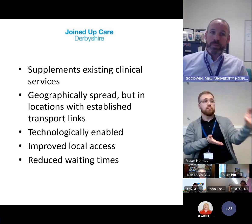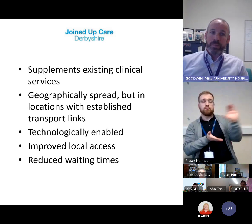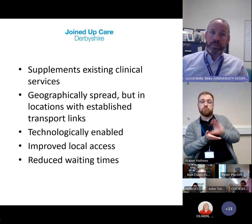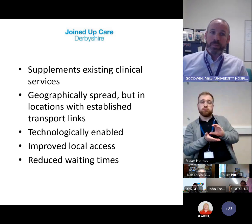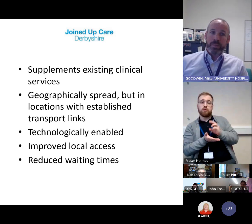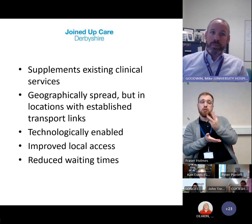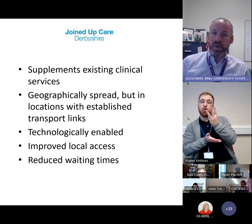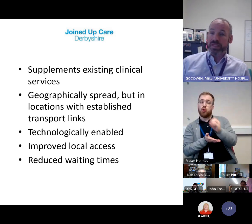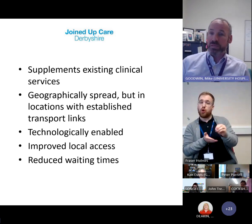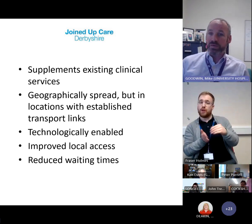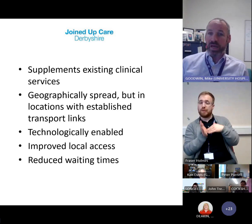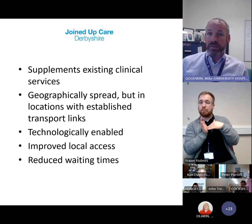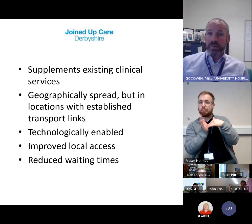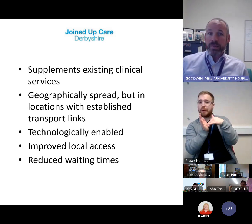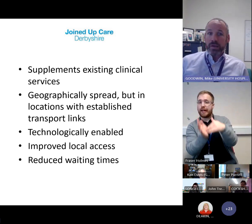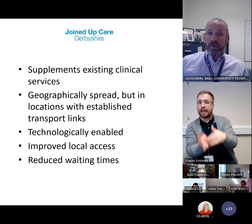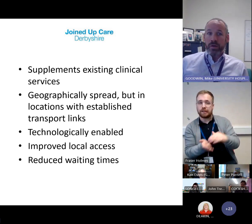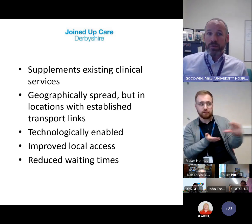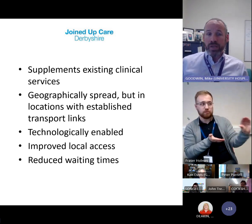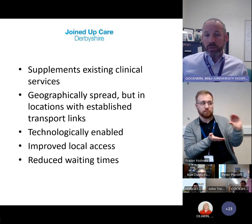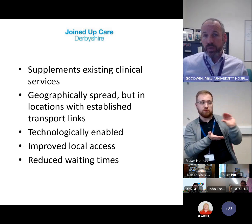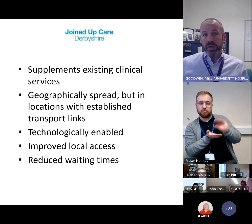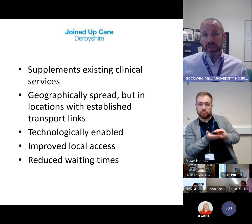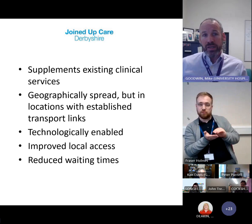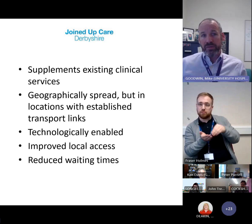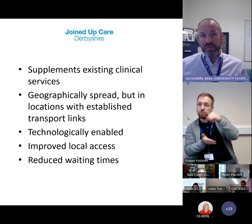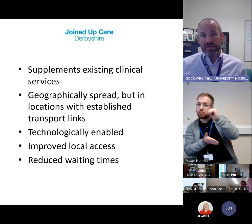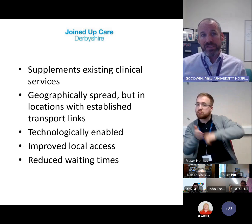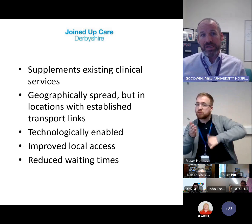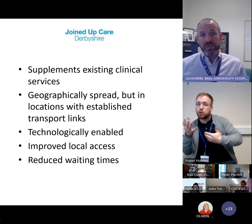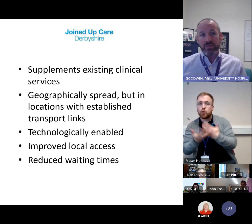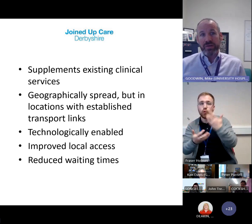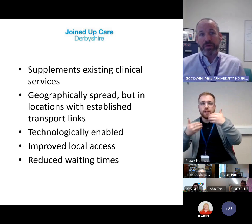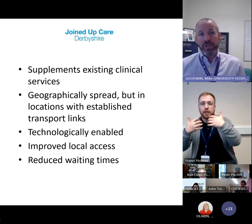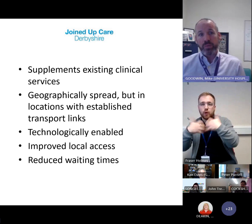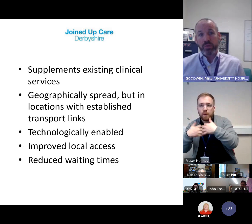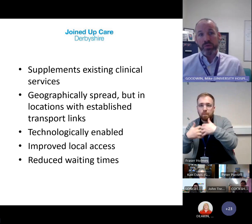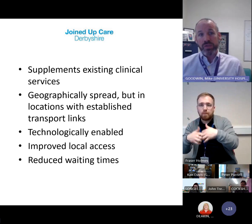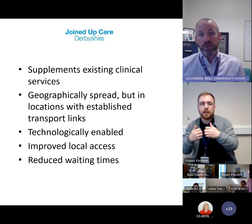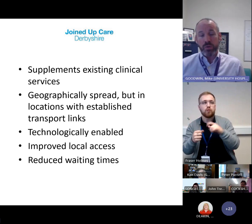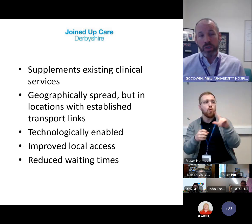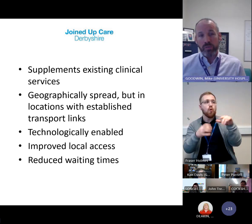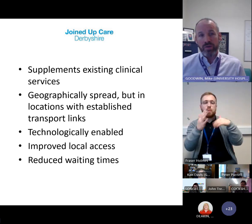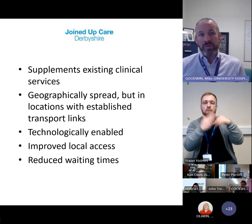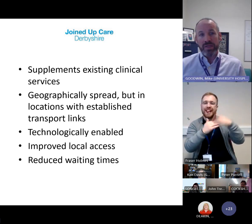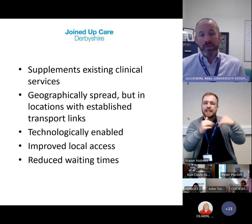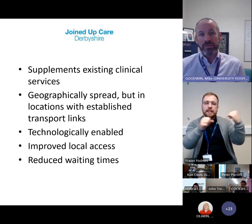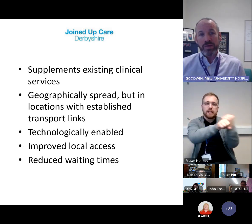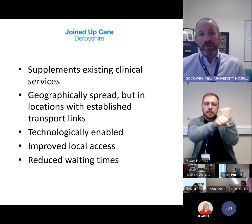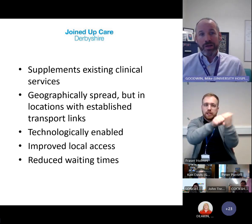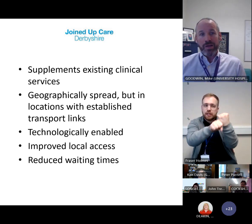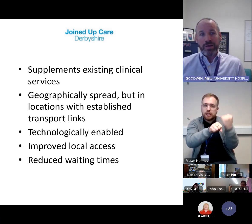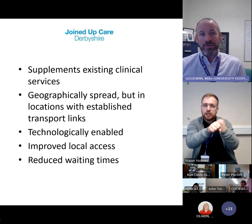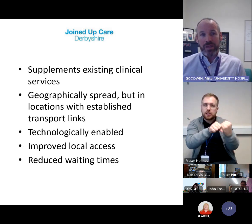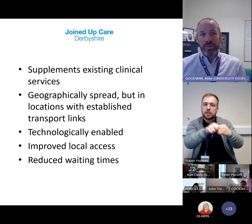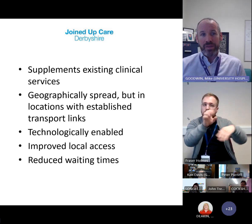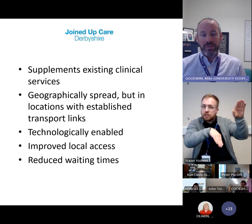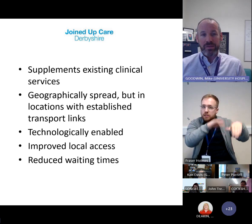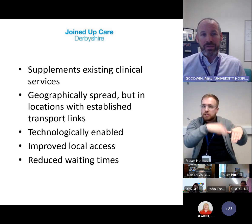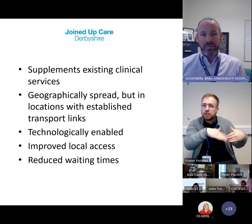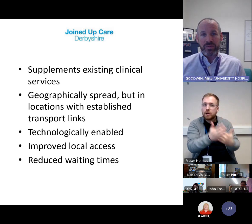of capital investment. We've spent some of that on equipment and some of our estates refresh, but also we're in the middle